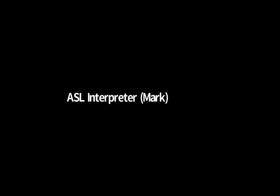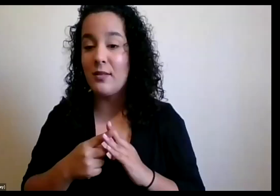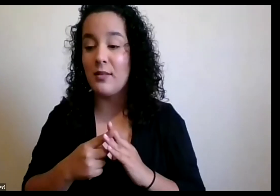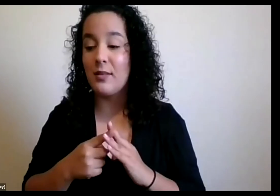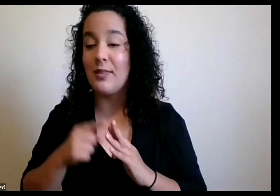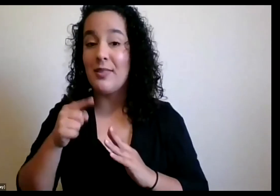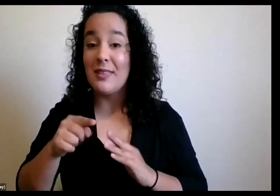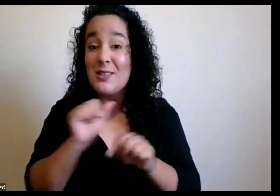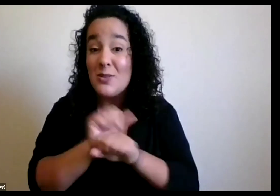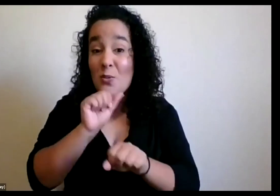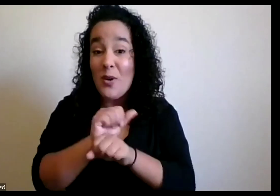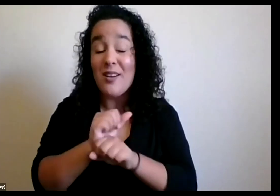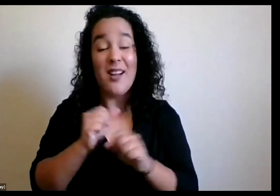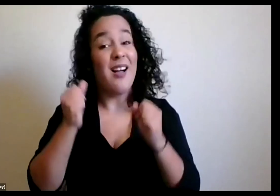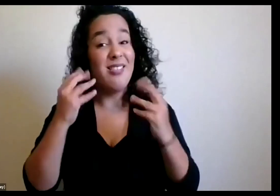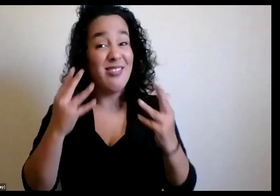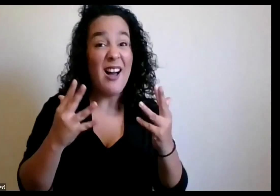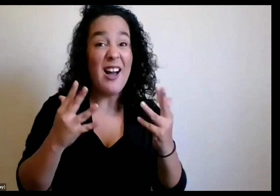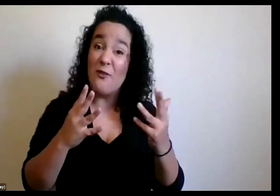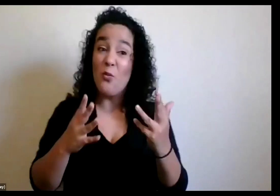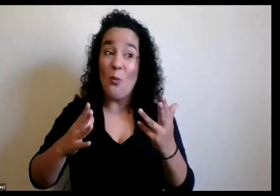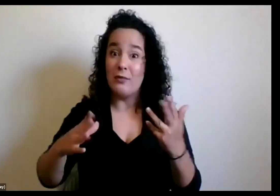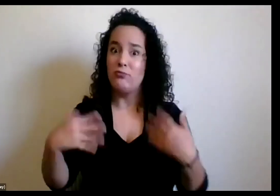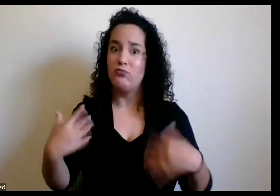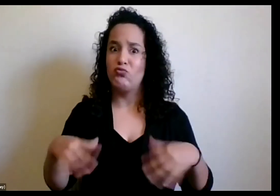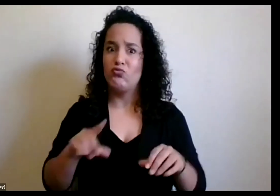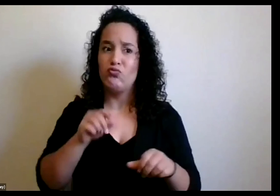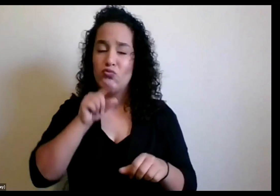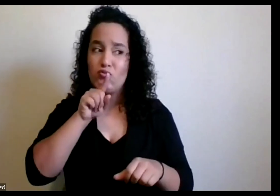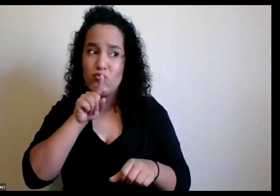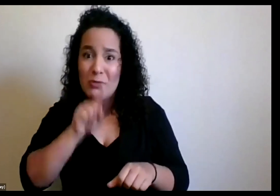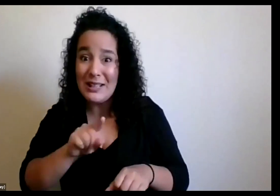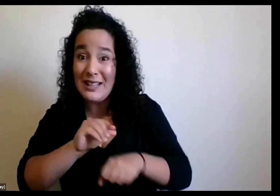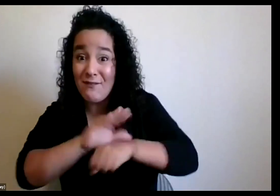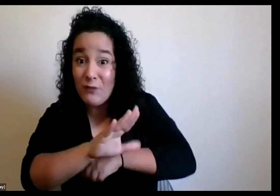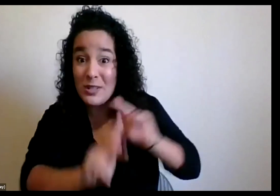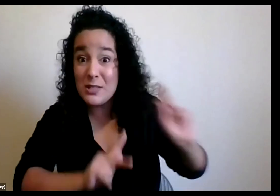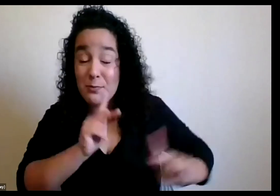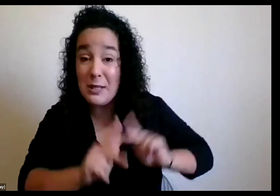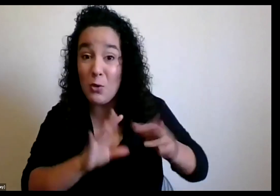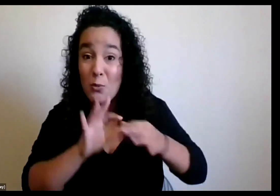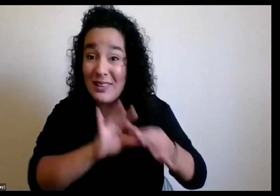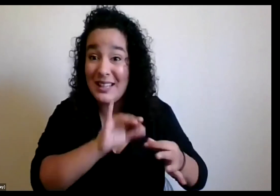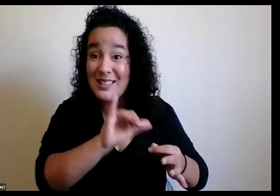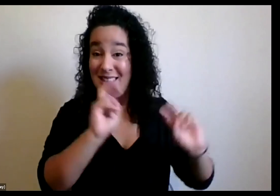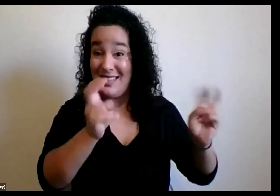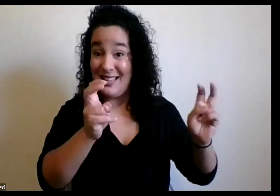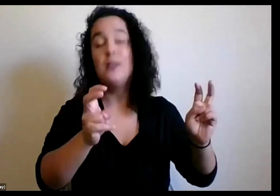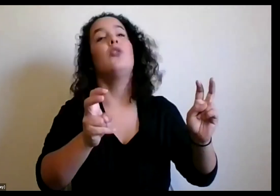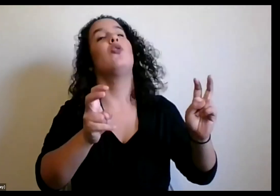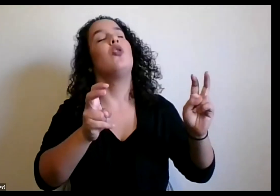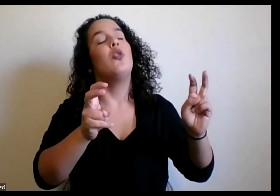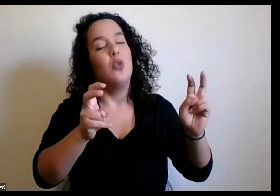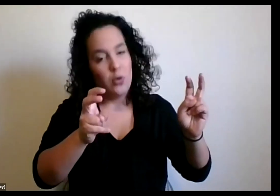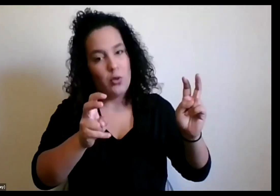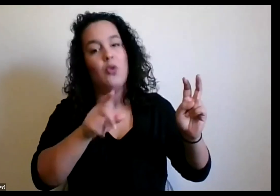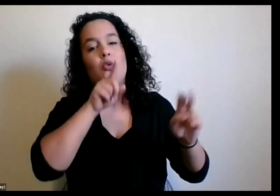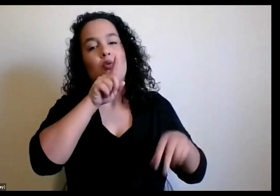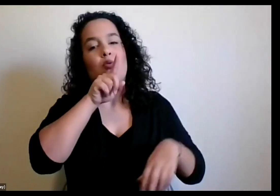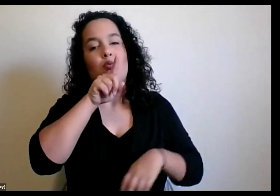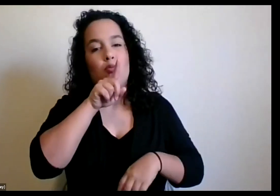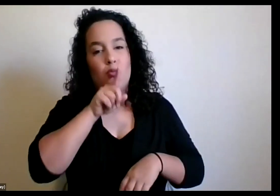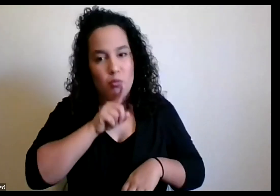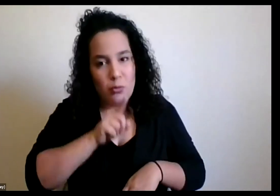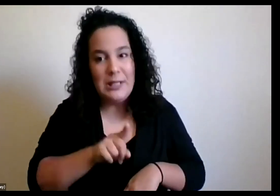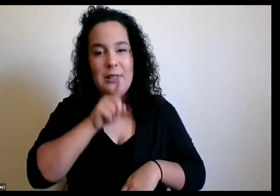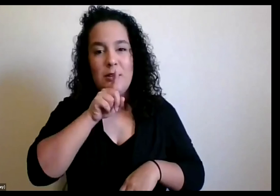of what can move people around some of these issues reinforces dominant narratives. And I'm saying